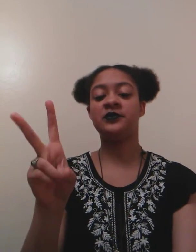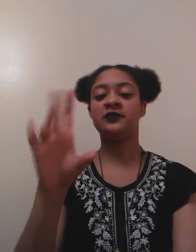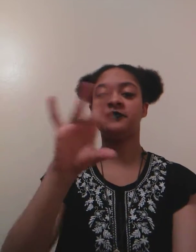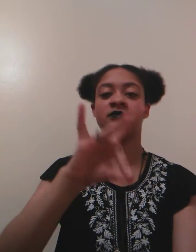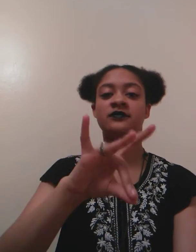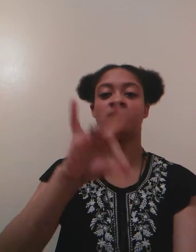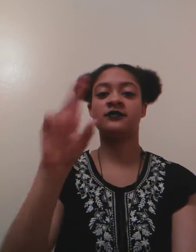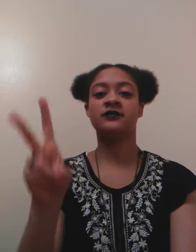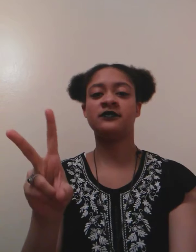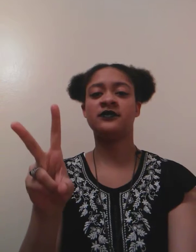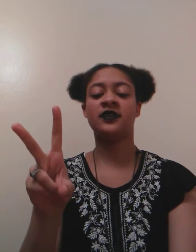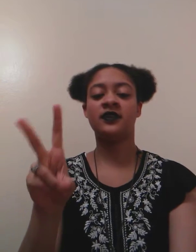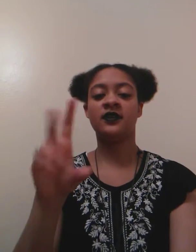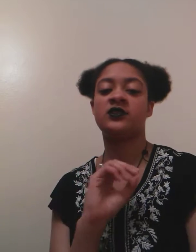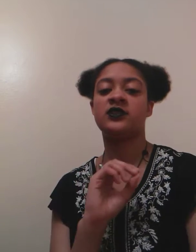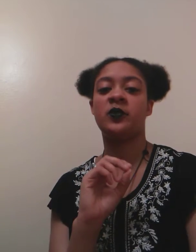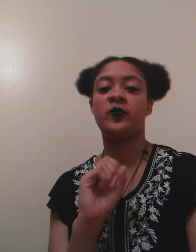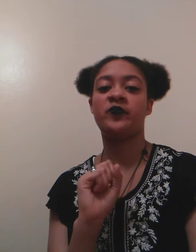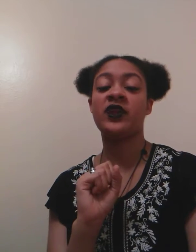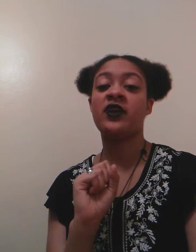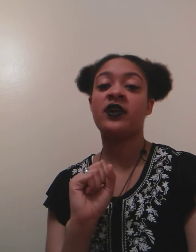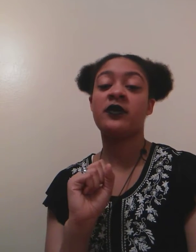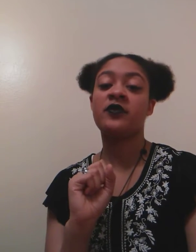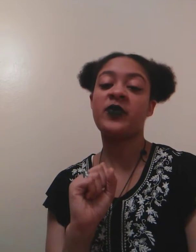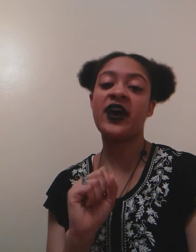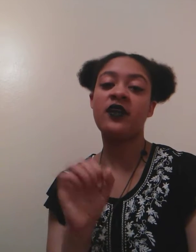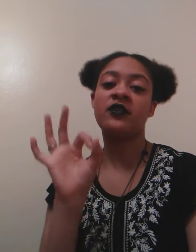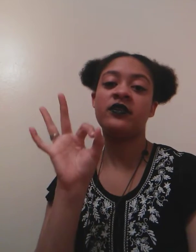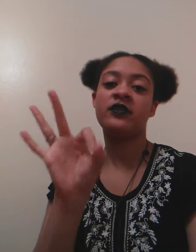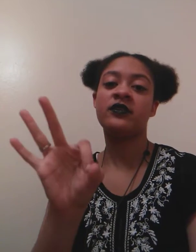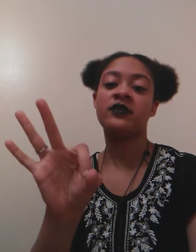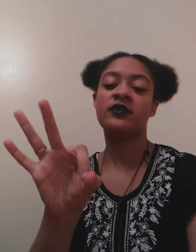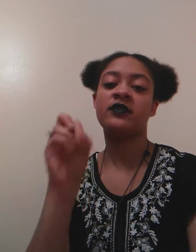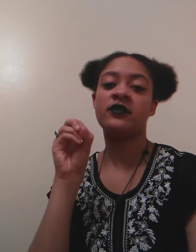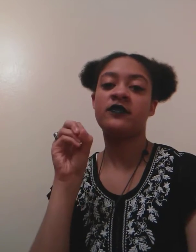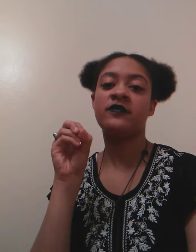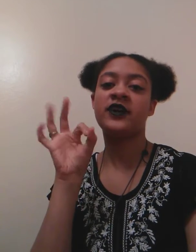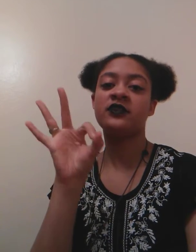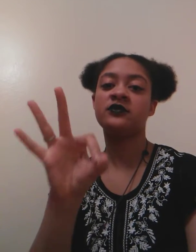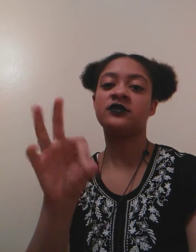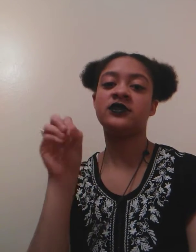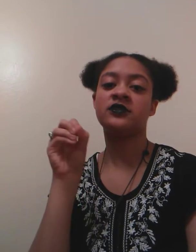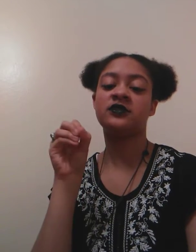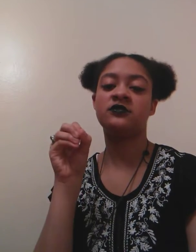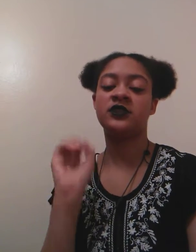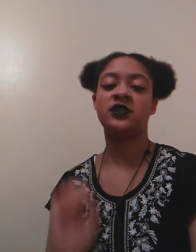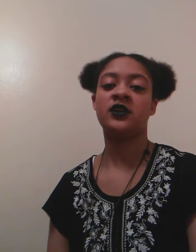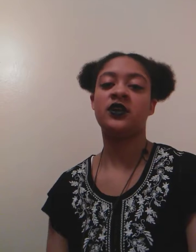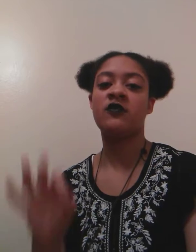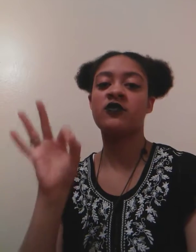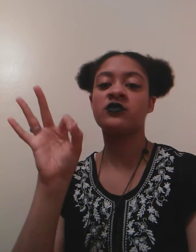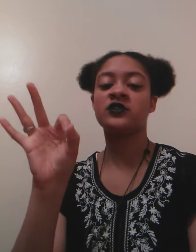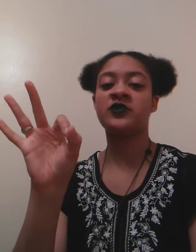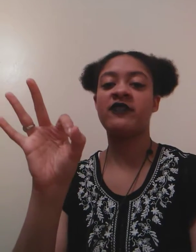82. So, the pattern follows suit. Of course, whenever